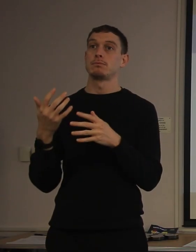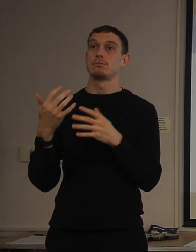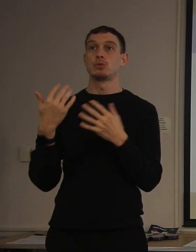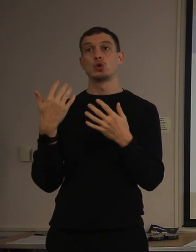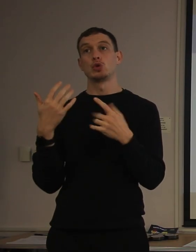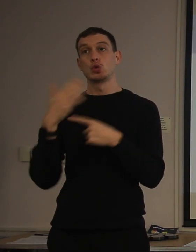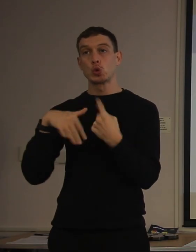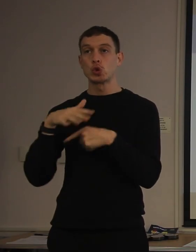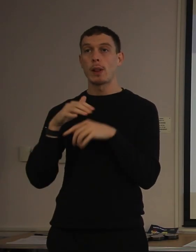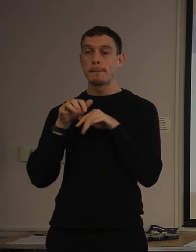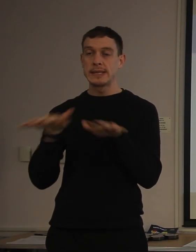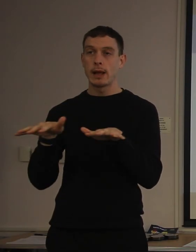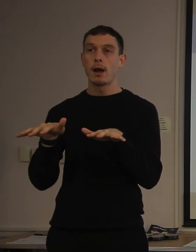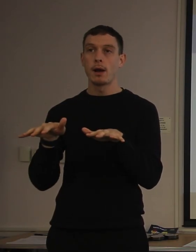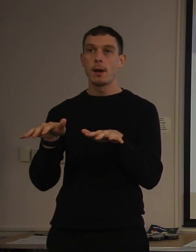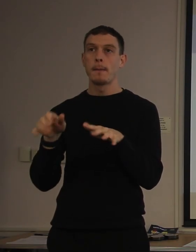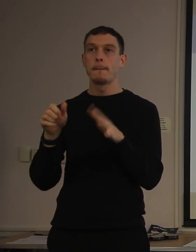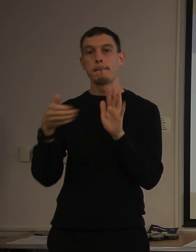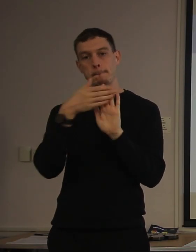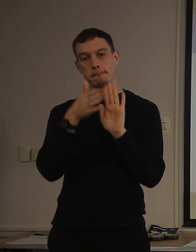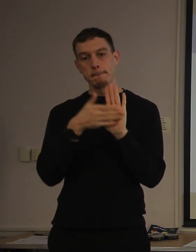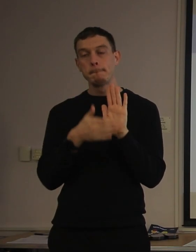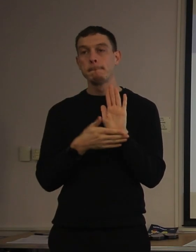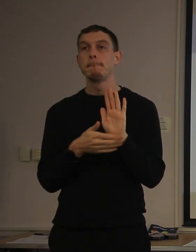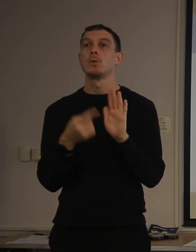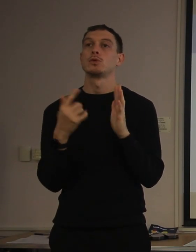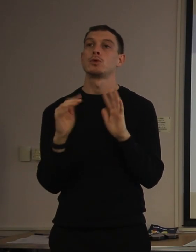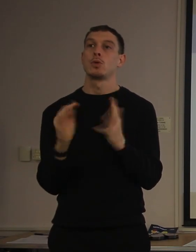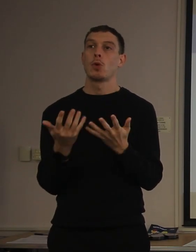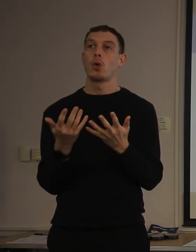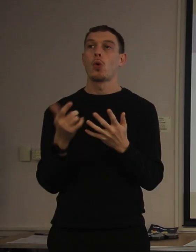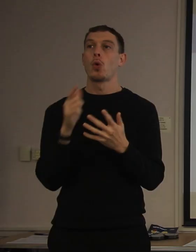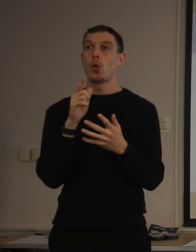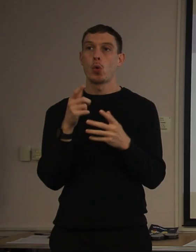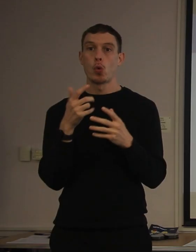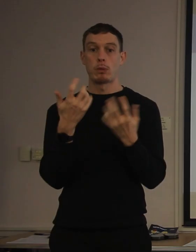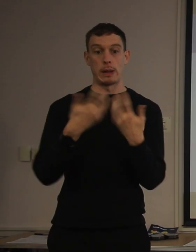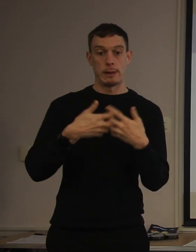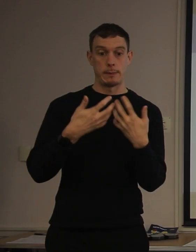media posts, or carrying out repairs on electrical